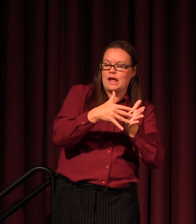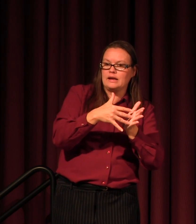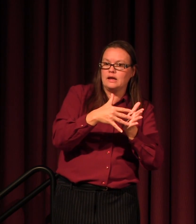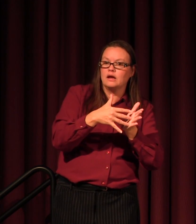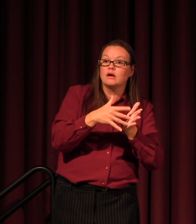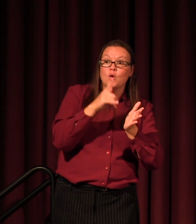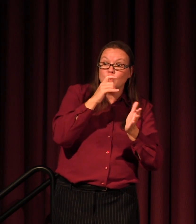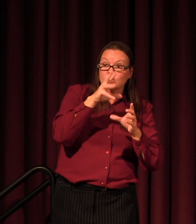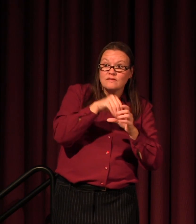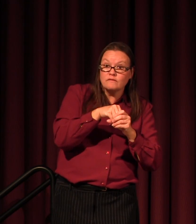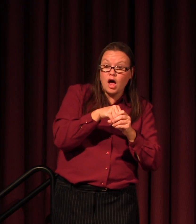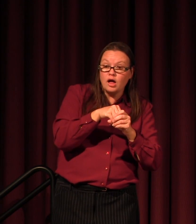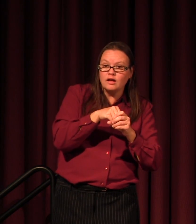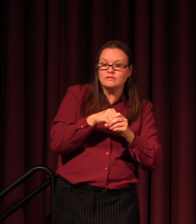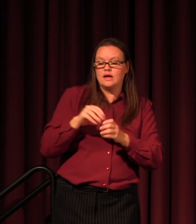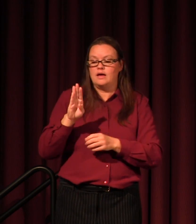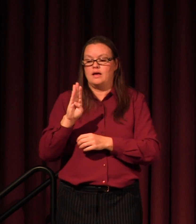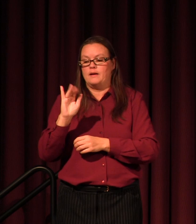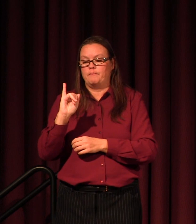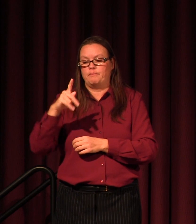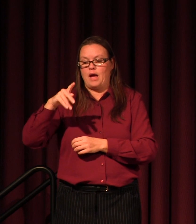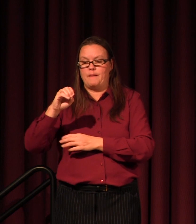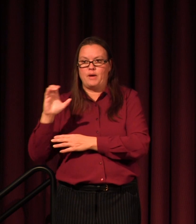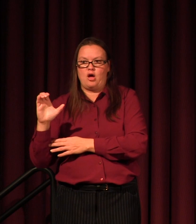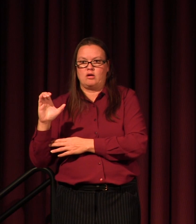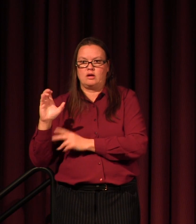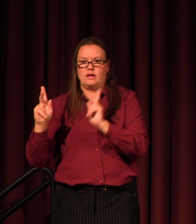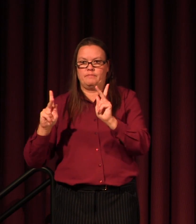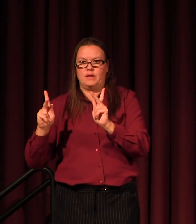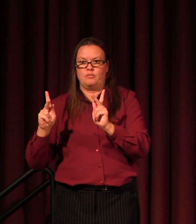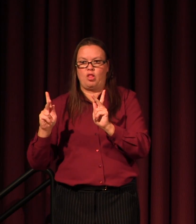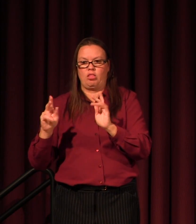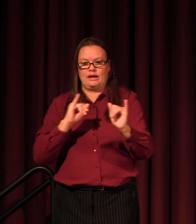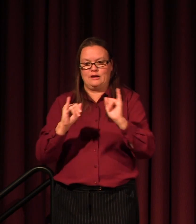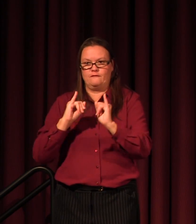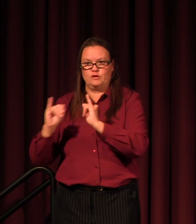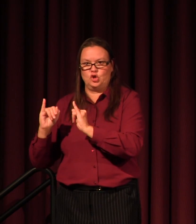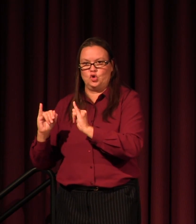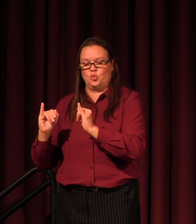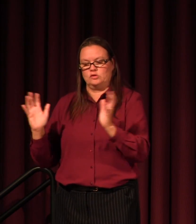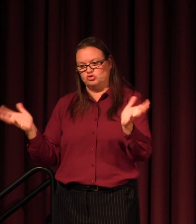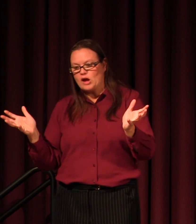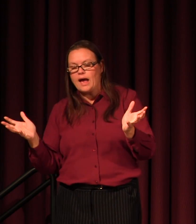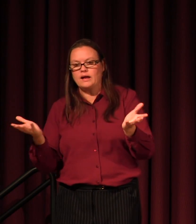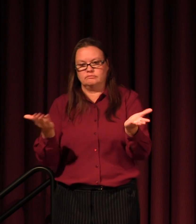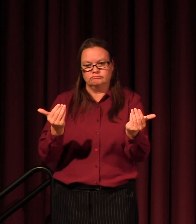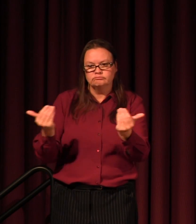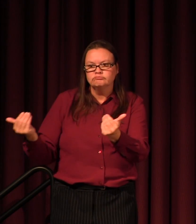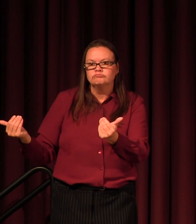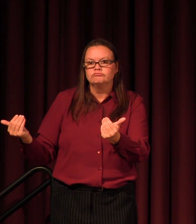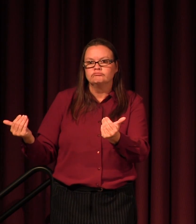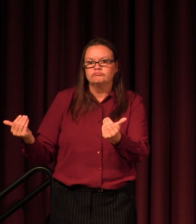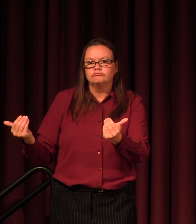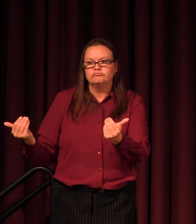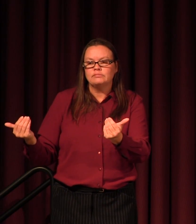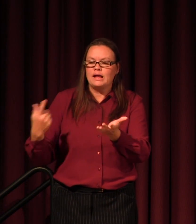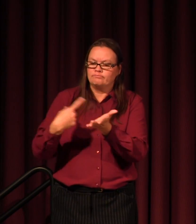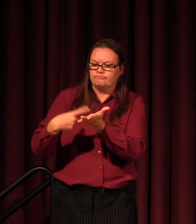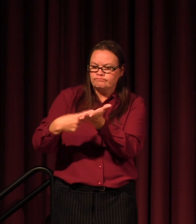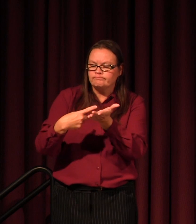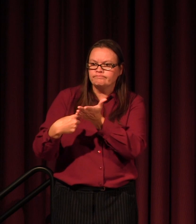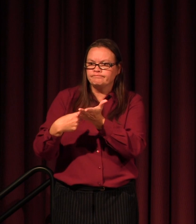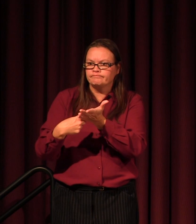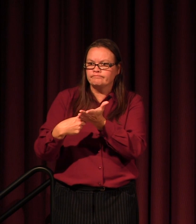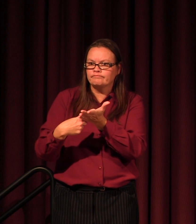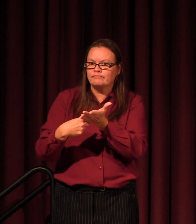Black Indigenous People of Color, got interviewed, talked to, and conversed,